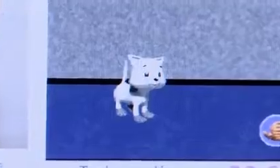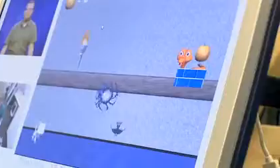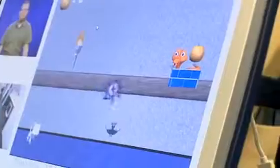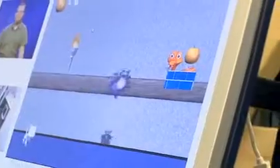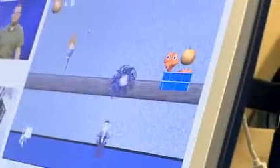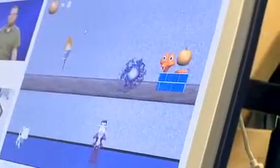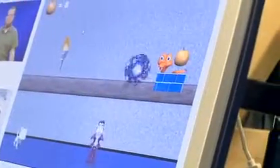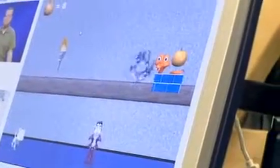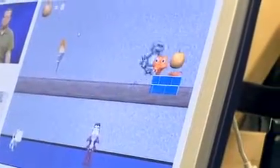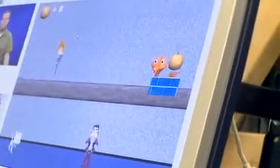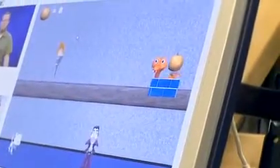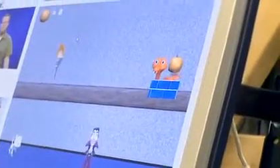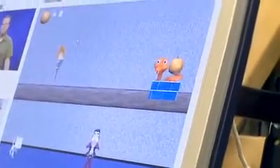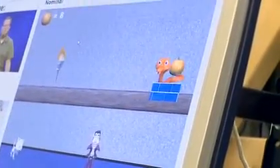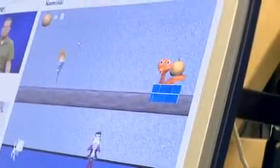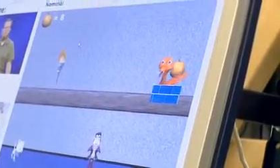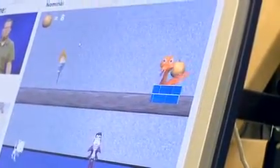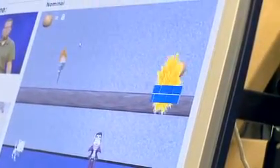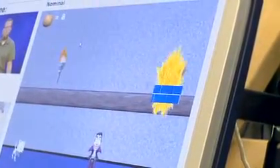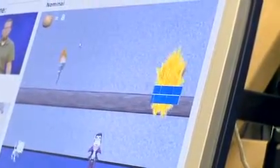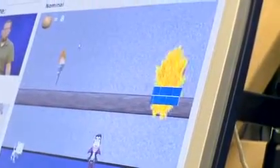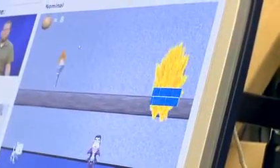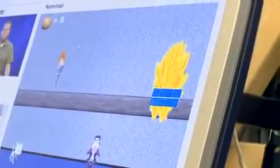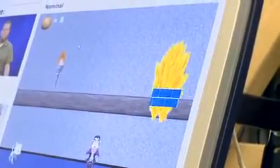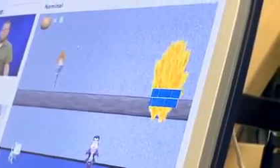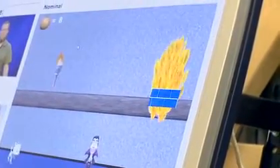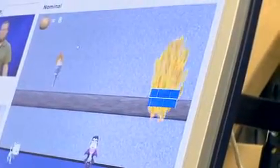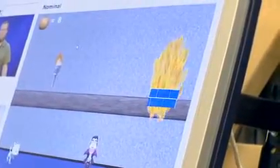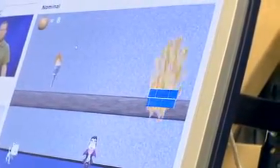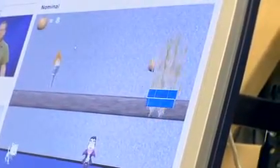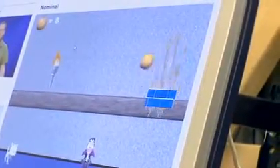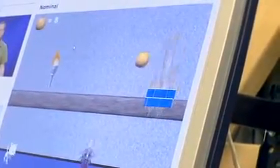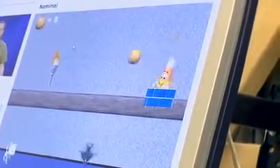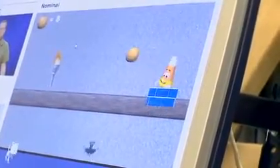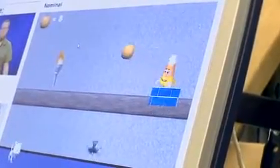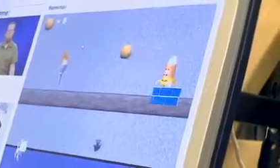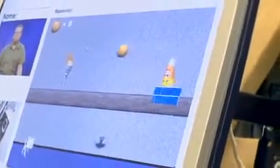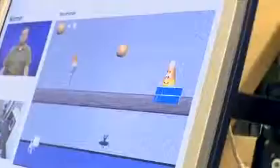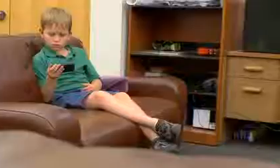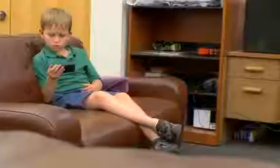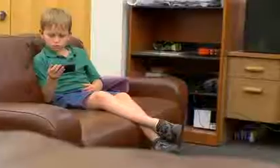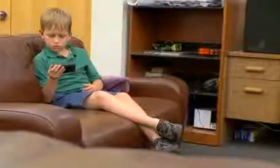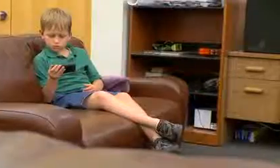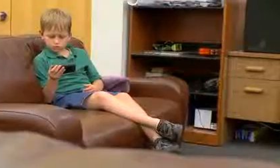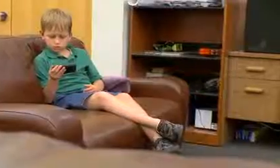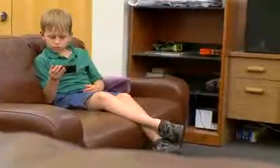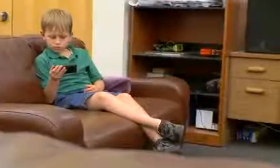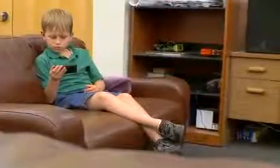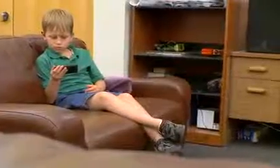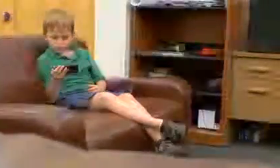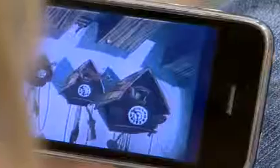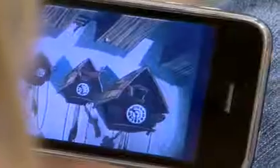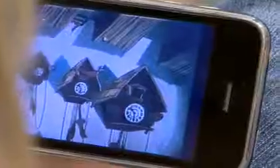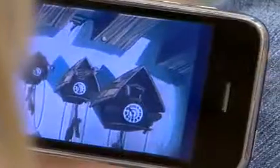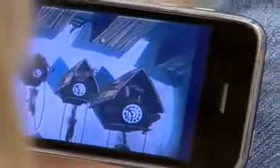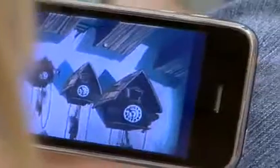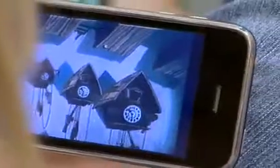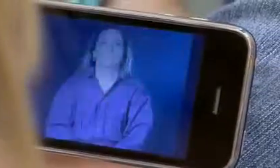FIND WHERE THESE EVIL MONSTERS HAVE STOLEN THE GEMS OR THE PUMPKINS OR WHATEVER. STARNER'S TEAM IS ALSO PUTTING